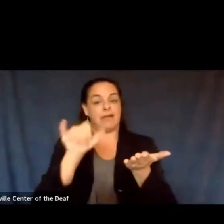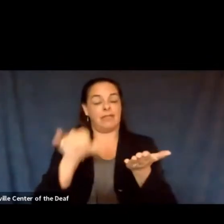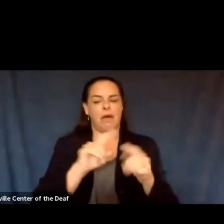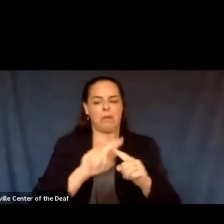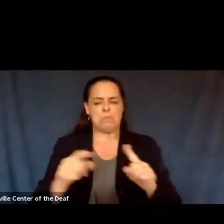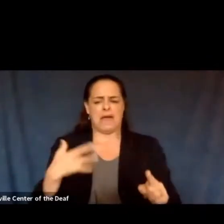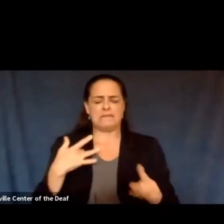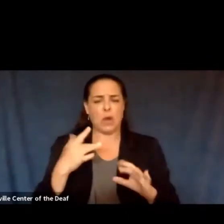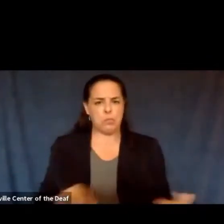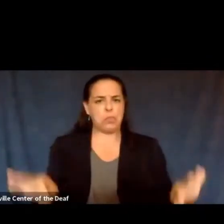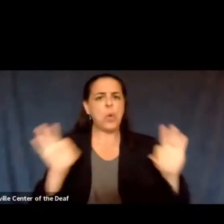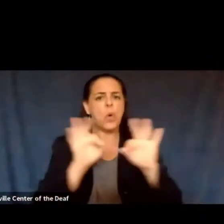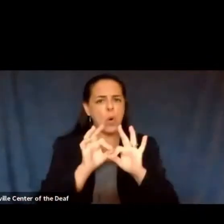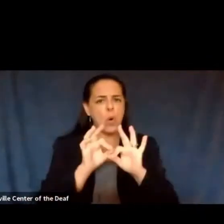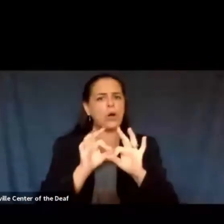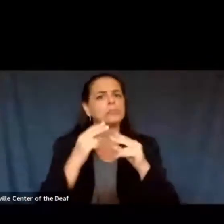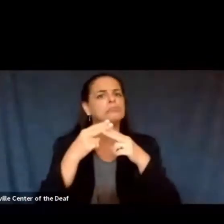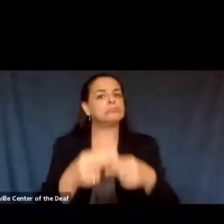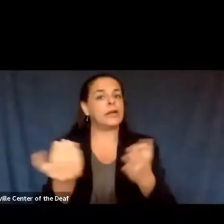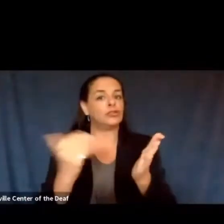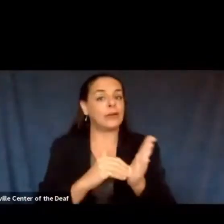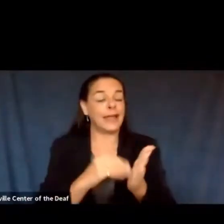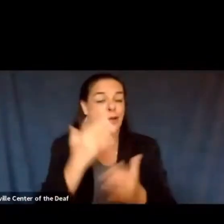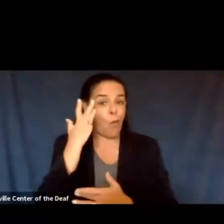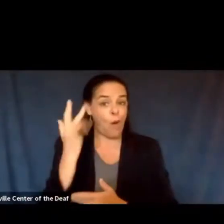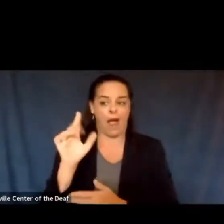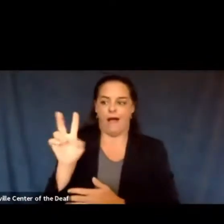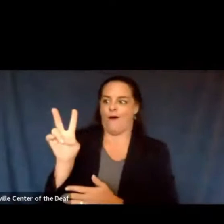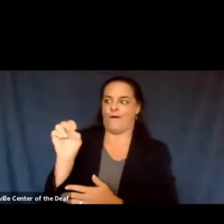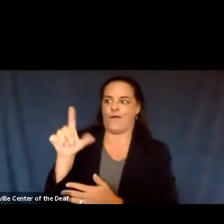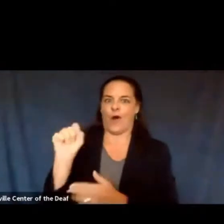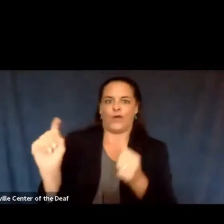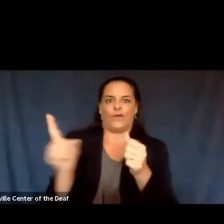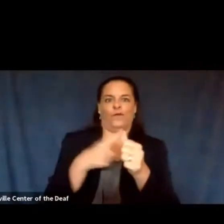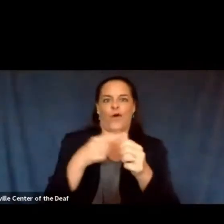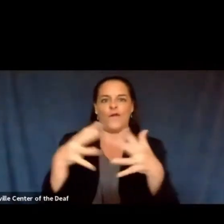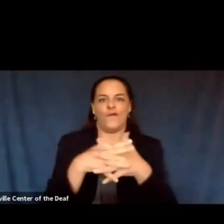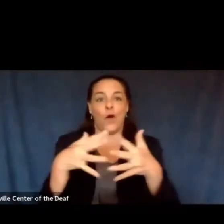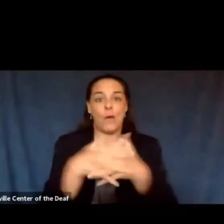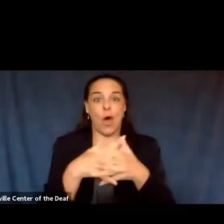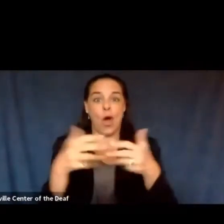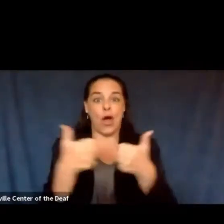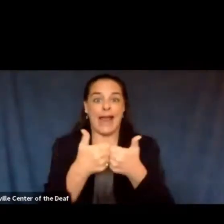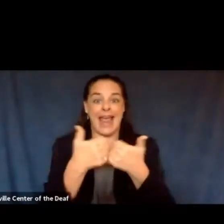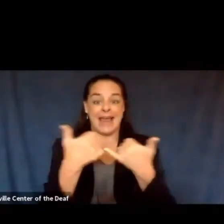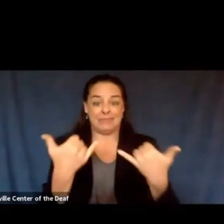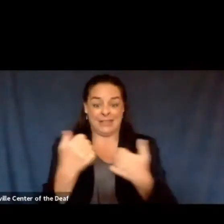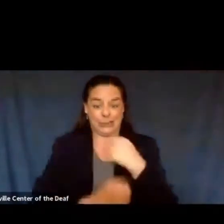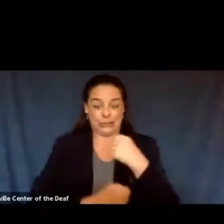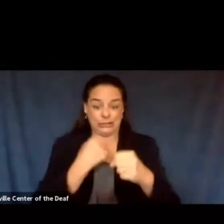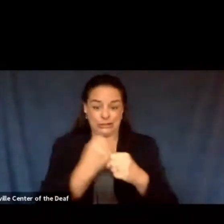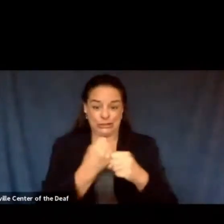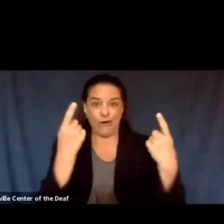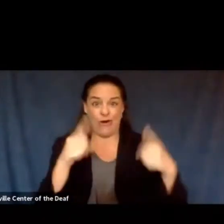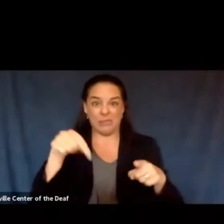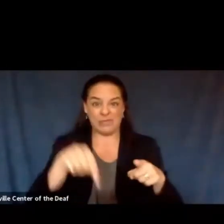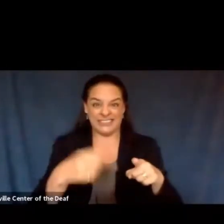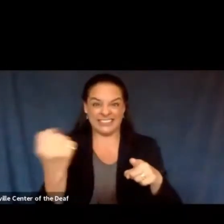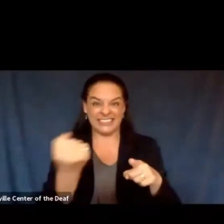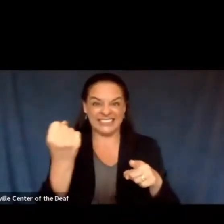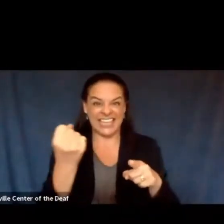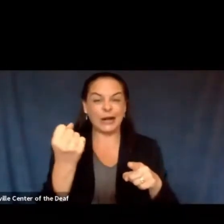was important to bring it up again, given that the Vols' first football game of the year is happening on Saturday. We know folks